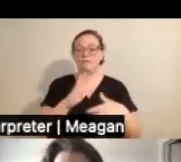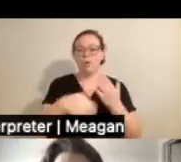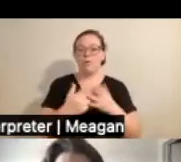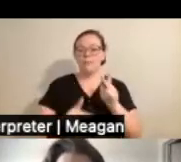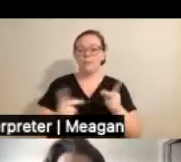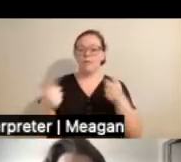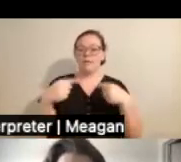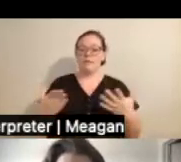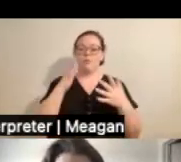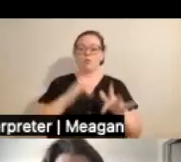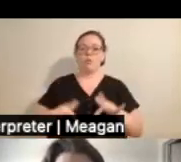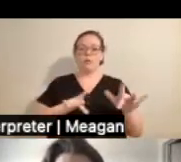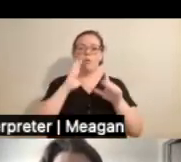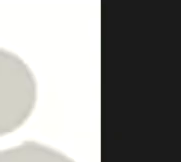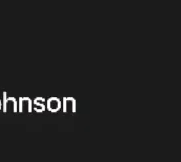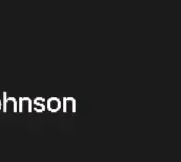via email.